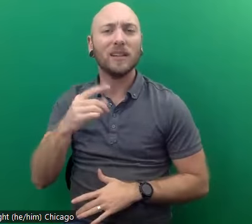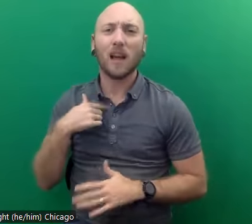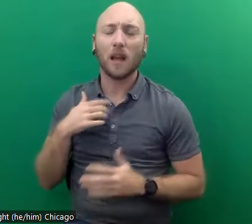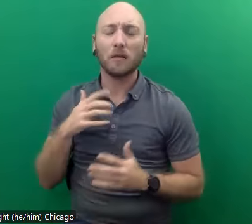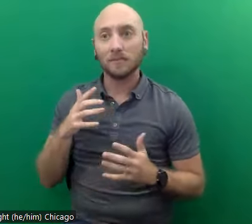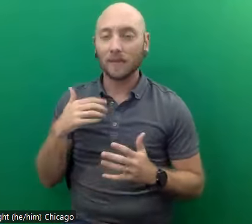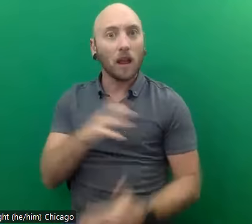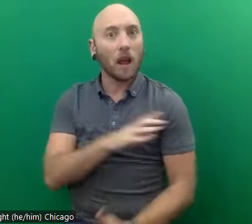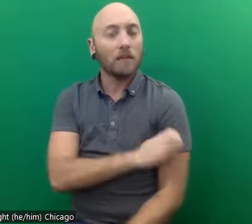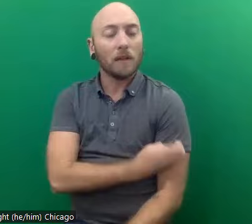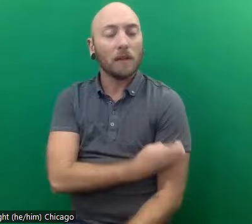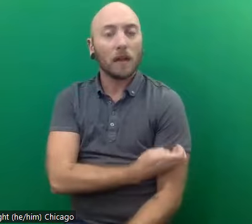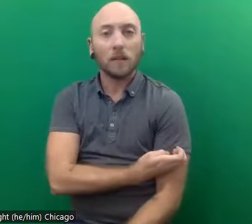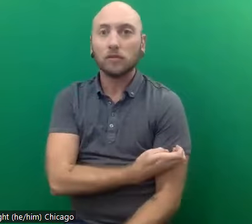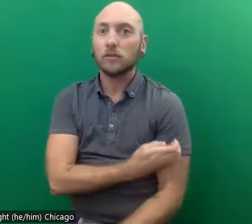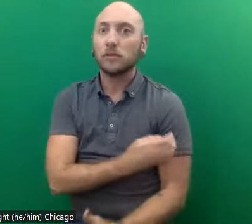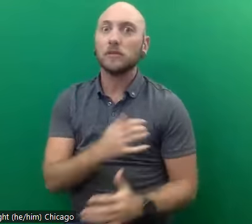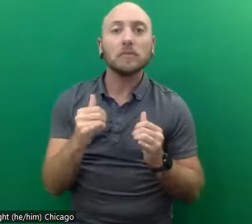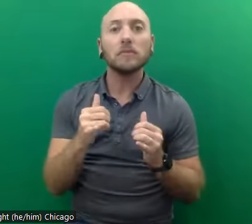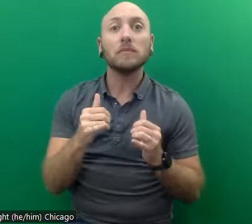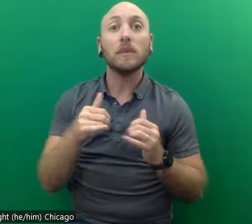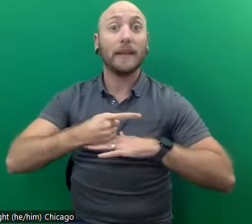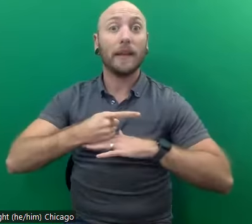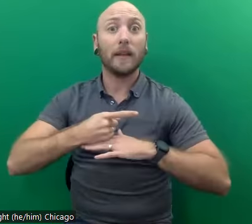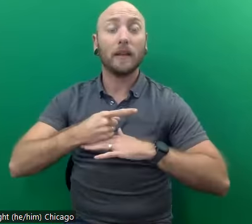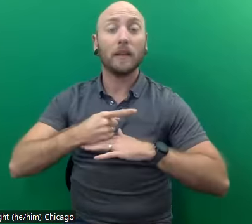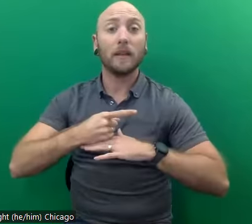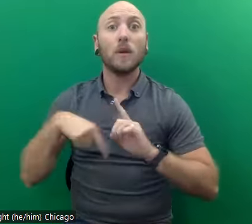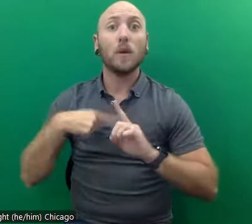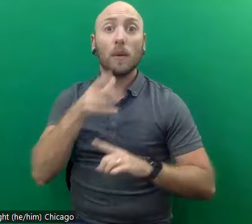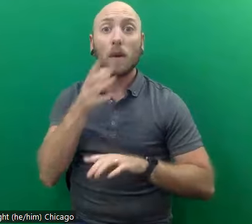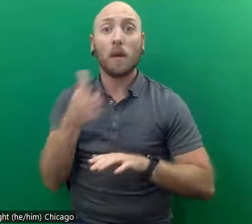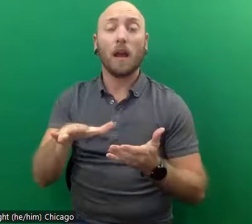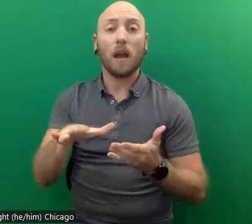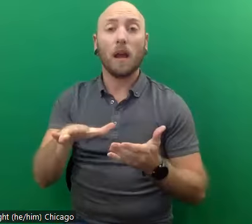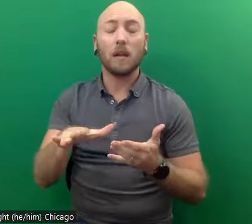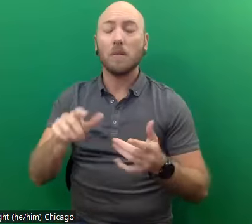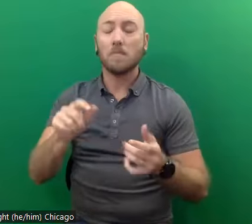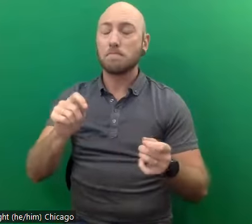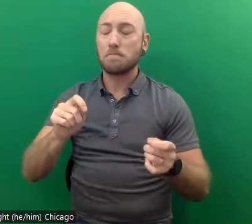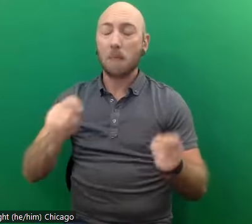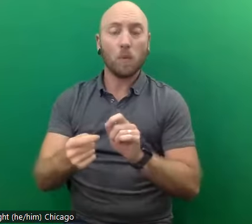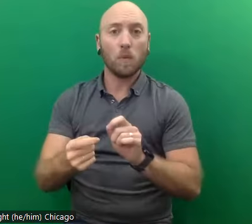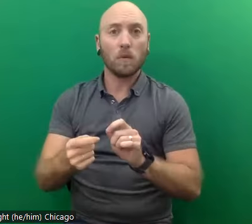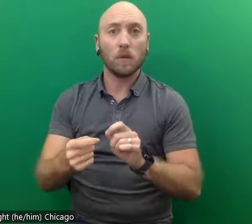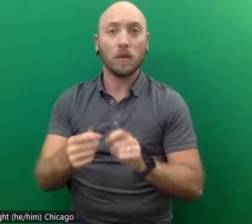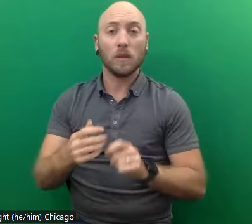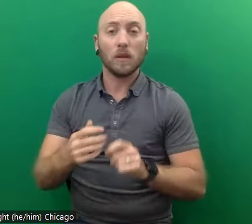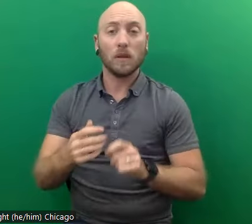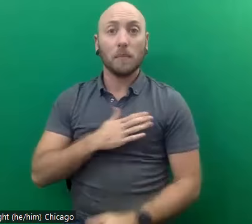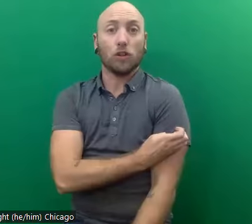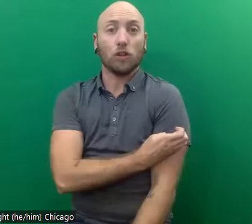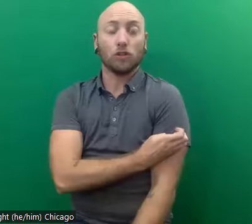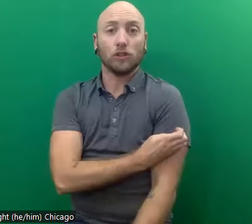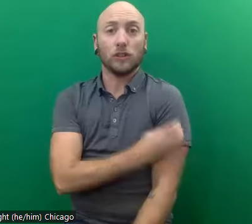over the place. But the day that my mother died, a switch just turned off in my brain, and I totally